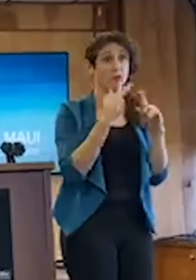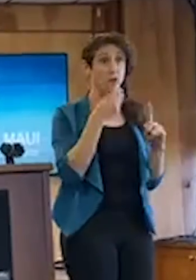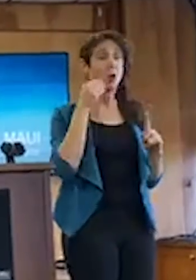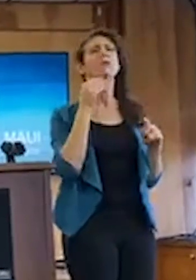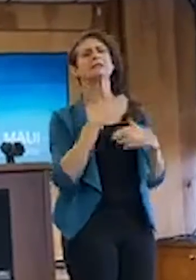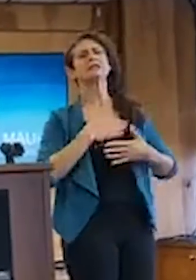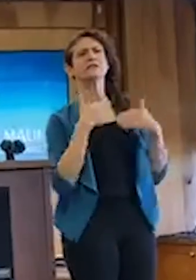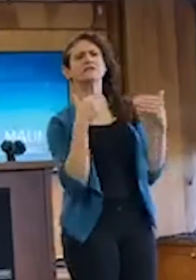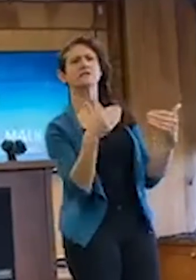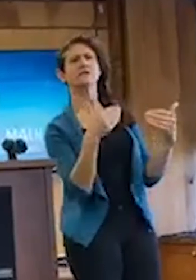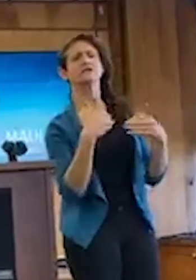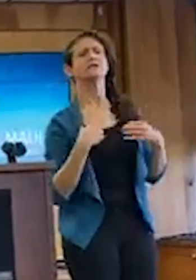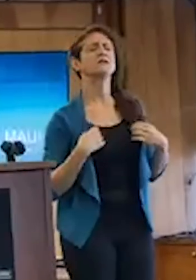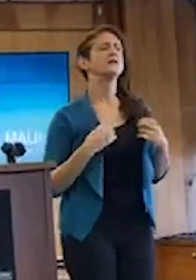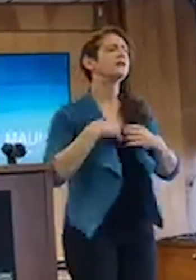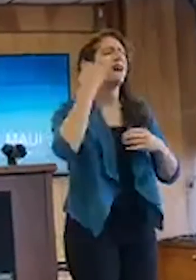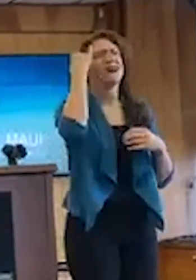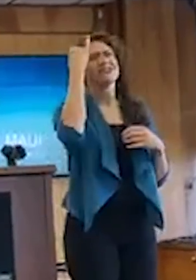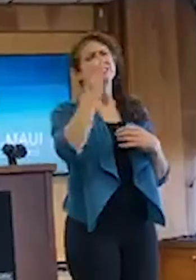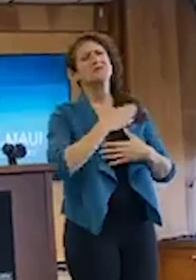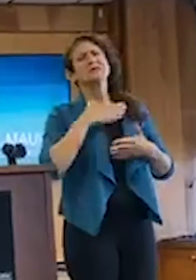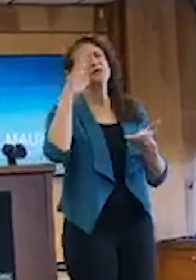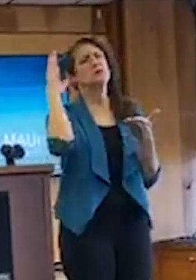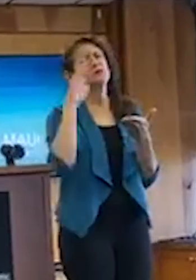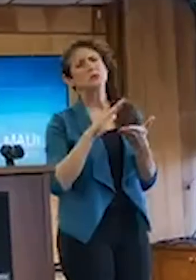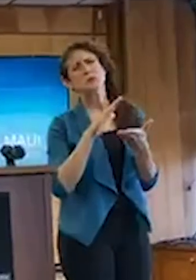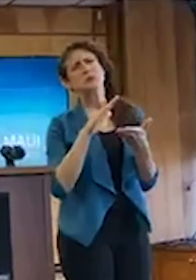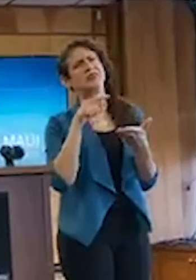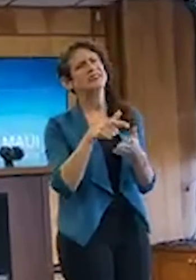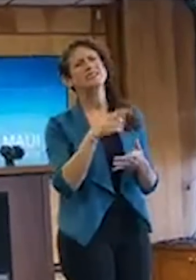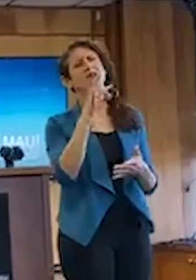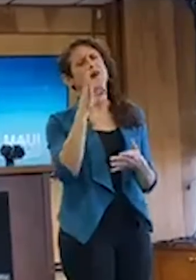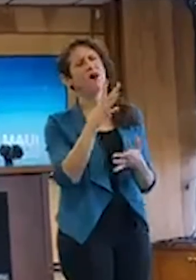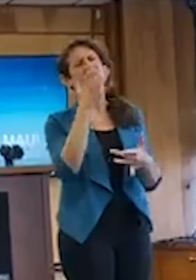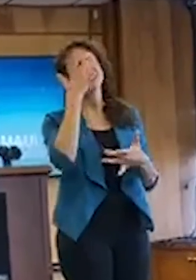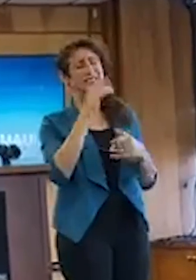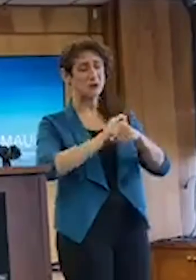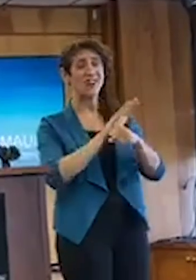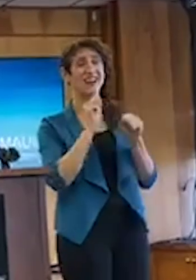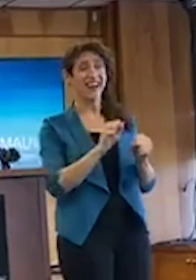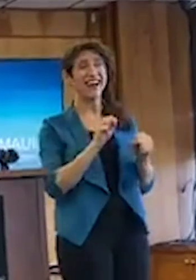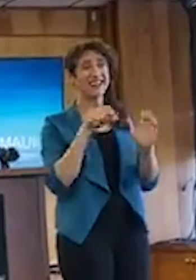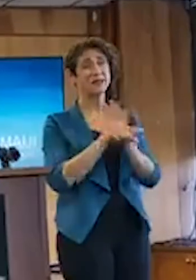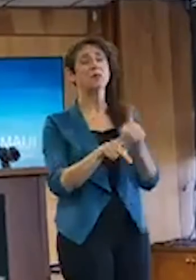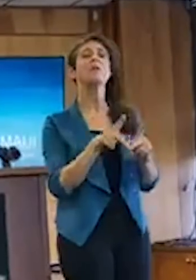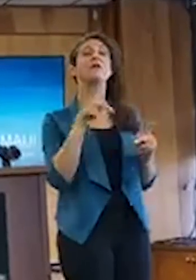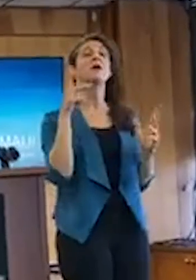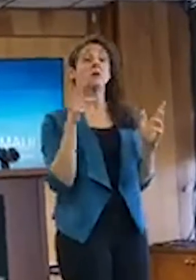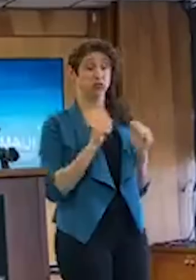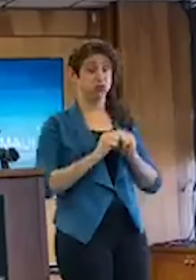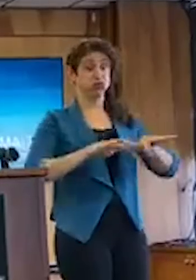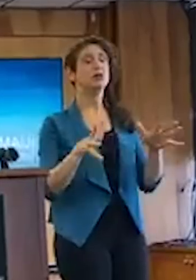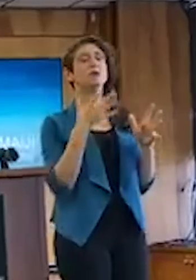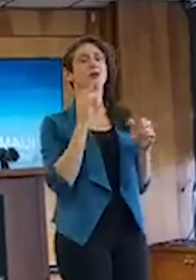any opportunities of this spread of this deadly disease. I know we can. Our numbers for the state of Hawaii